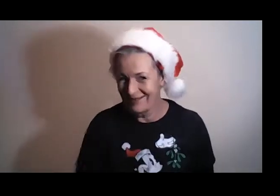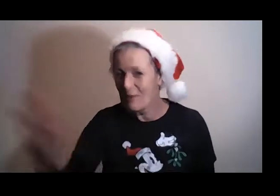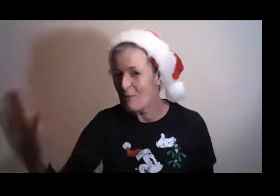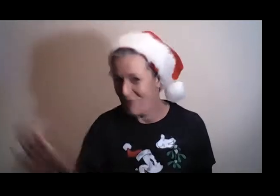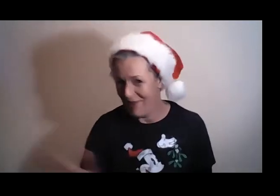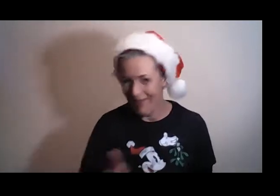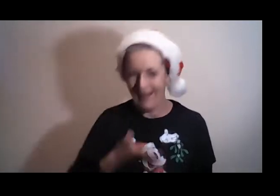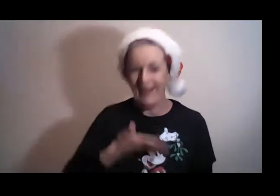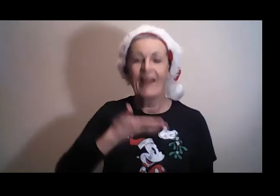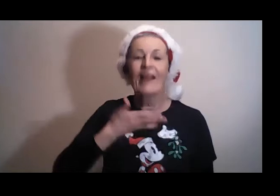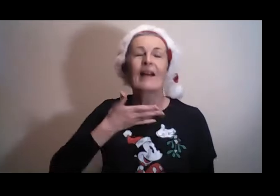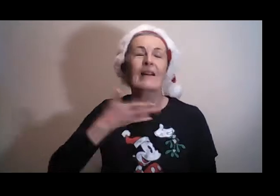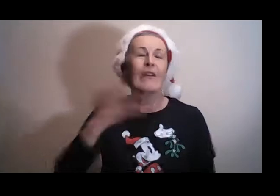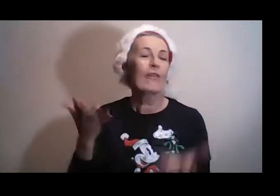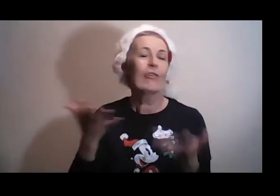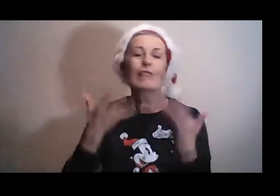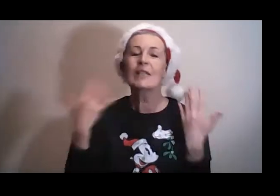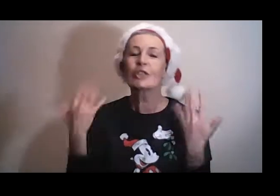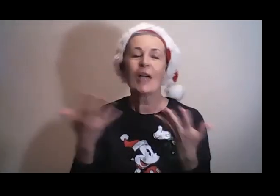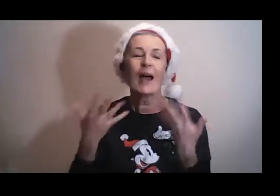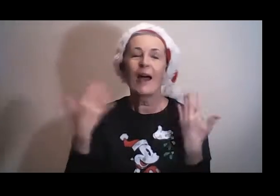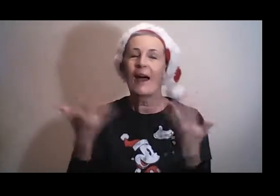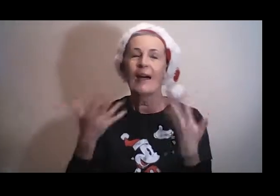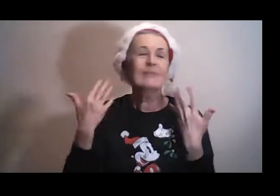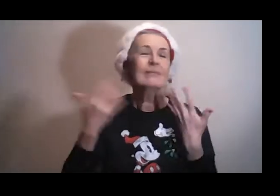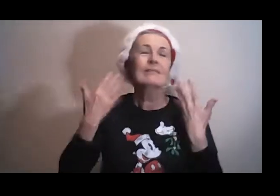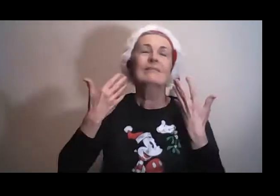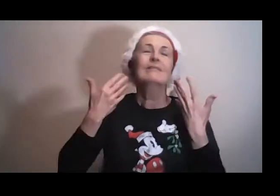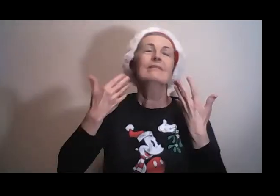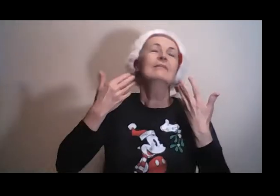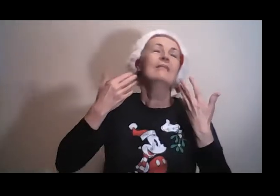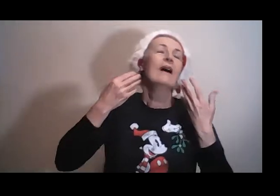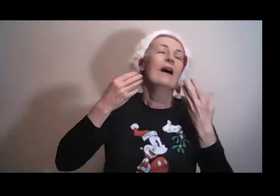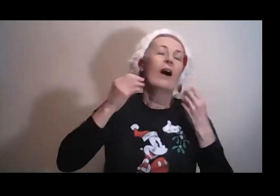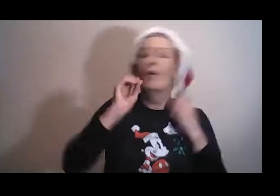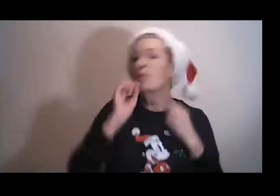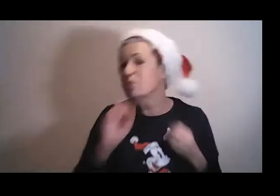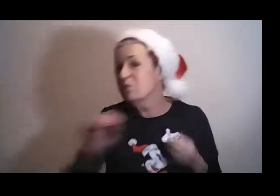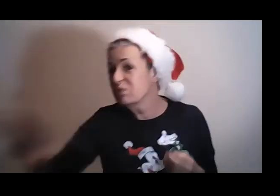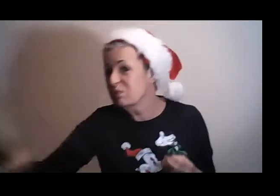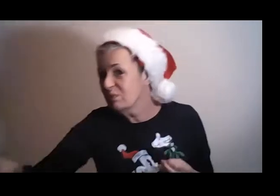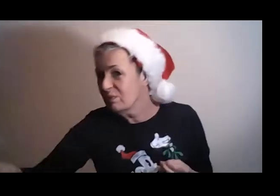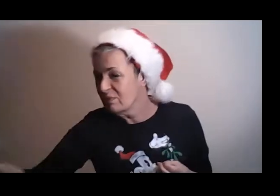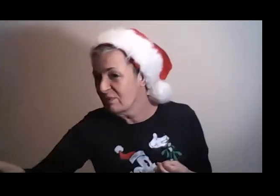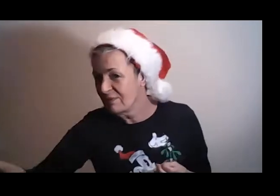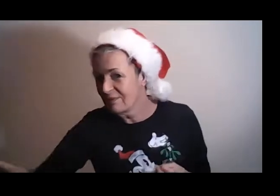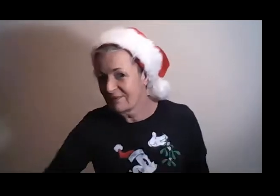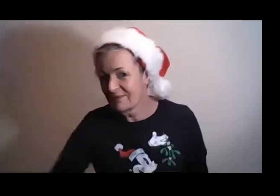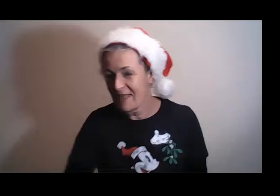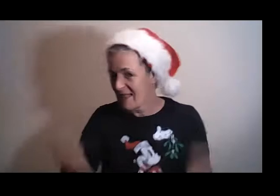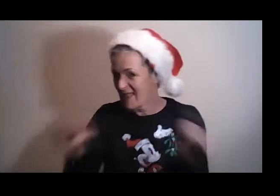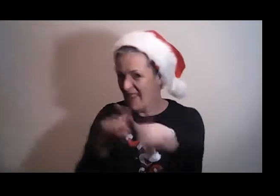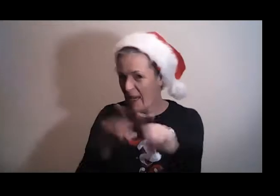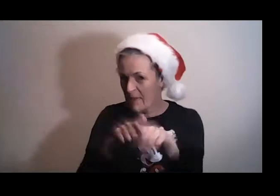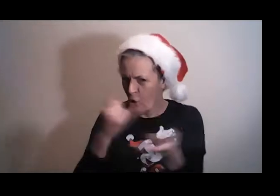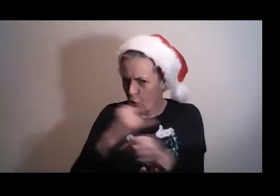That's it. So any energy that you don't want hanging on, it goes out like a gray cloud, and